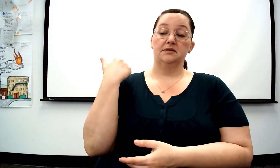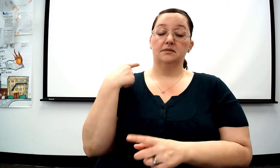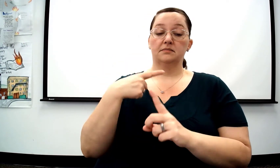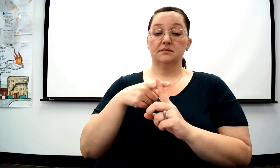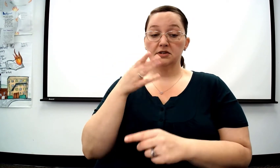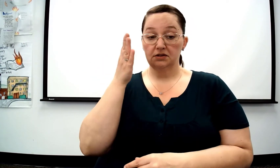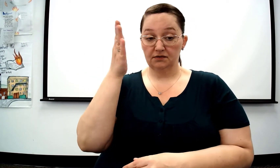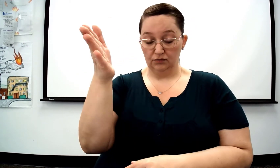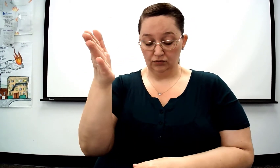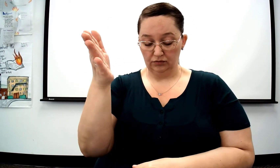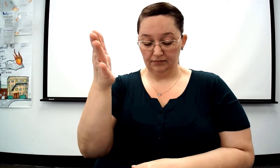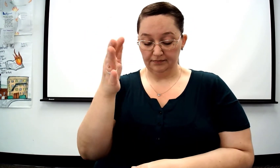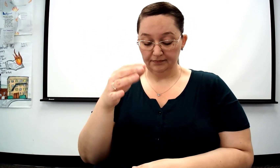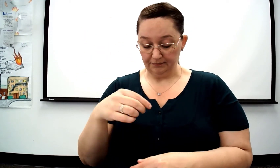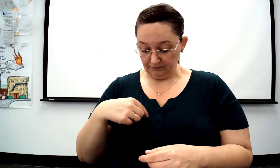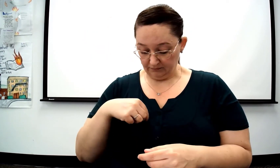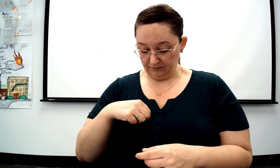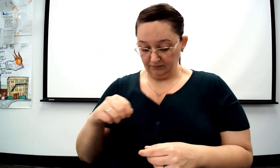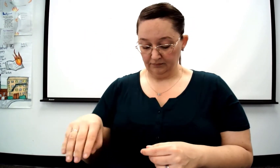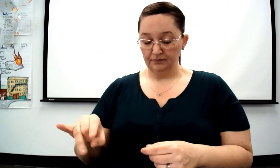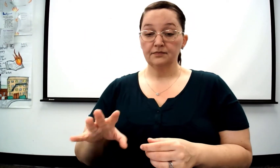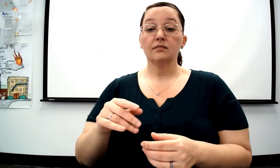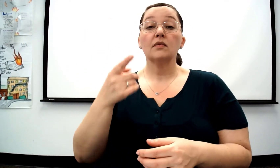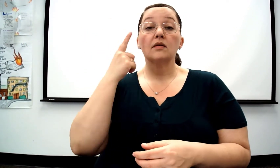For weeks in the past and weeks in the future, you're going to move similarly.